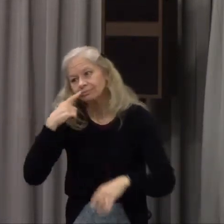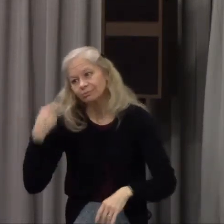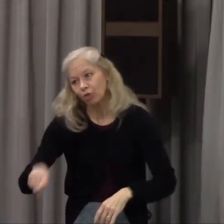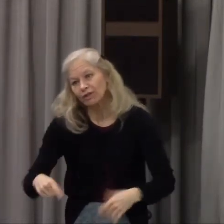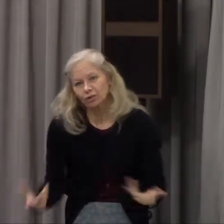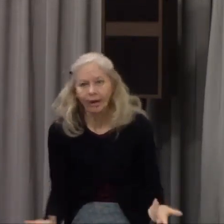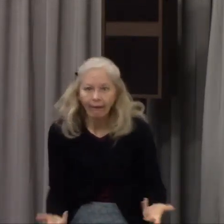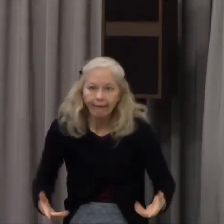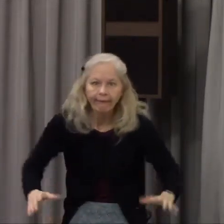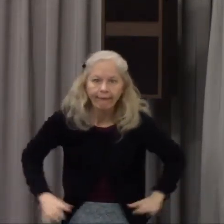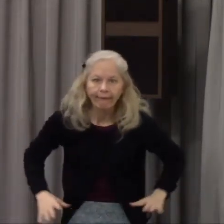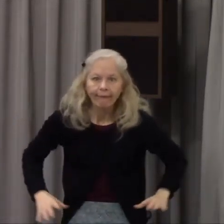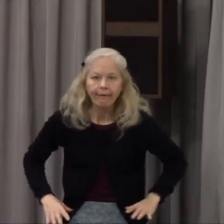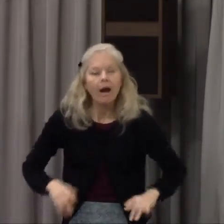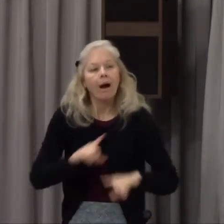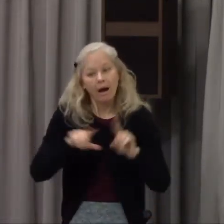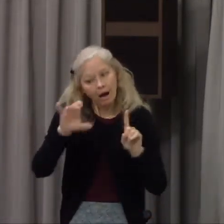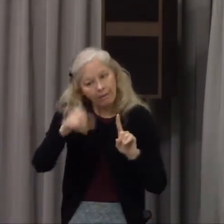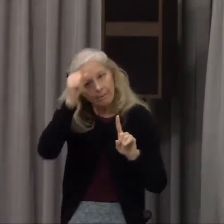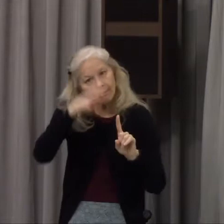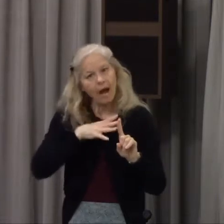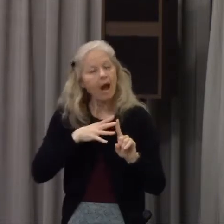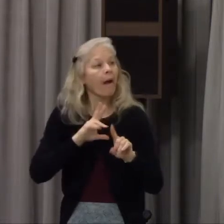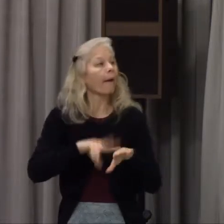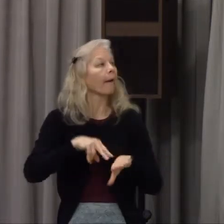barefoot to go out and have a smoke outside the hospital.